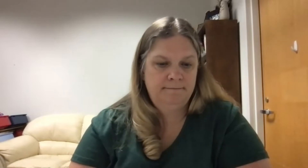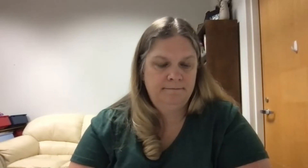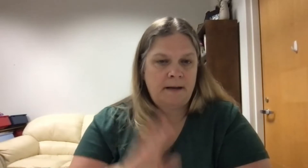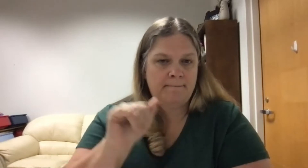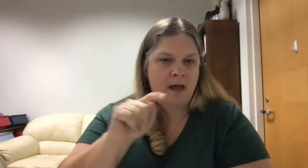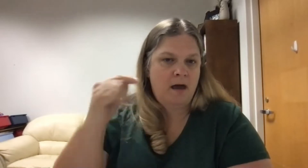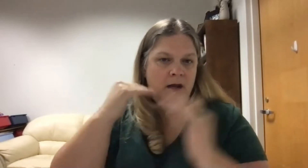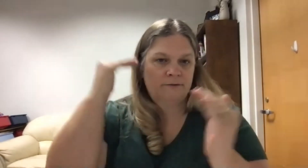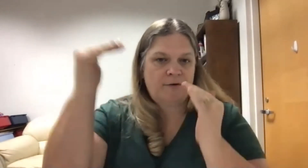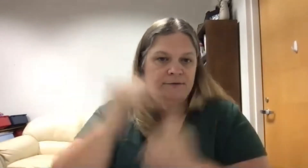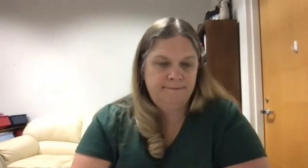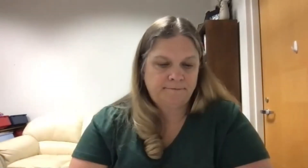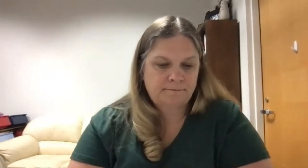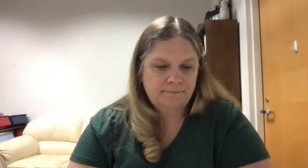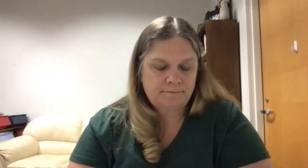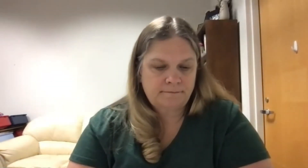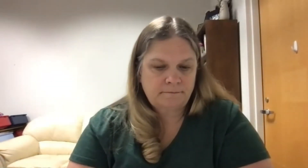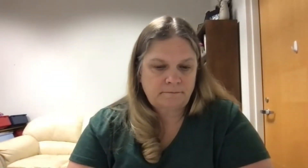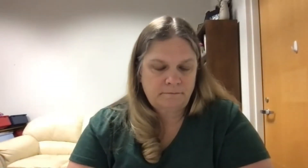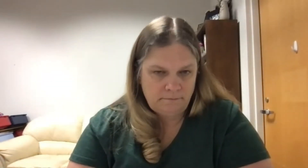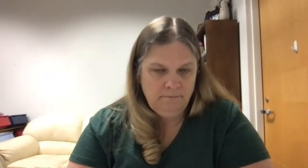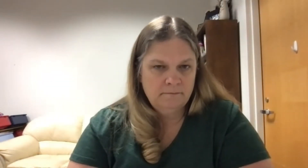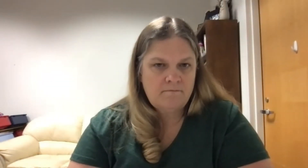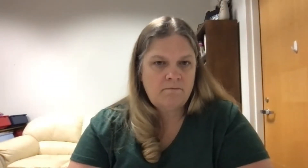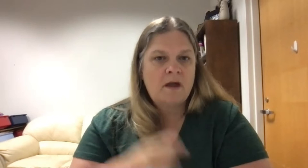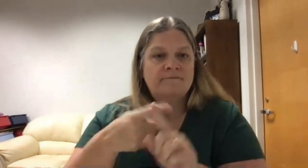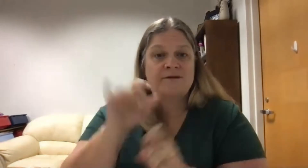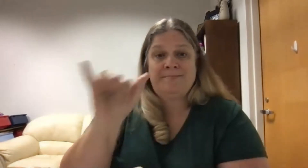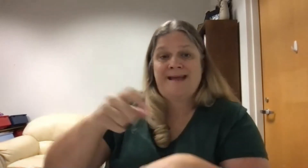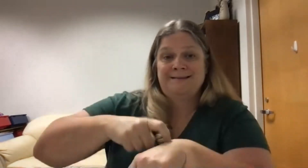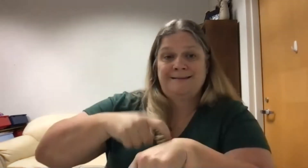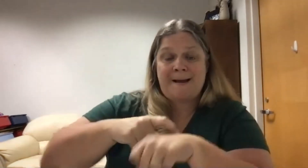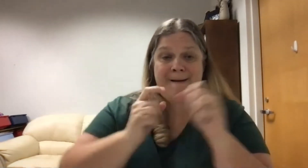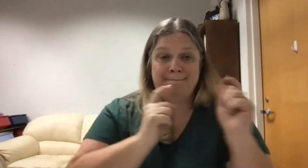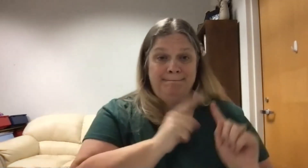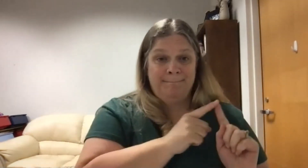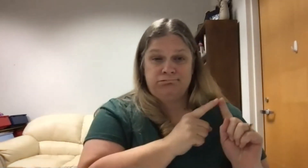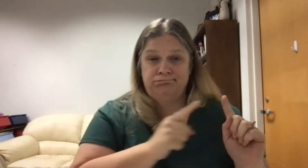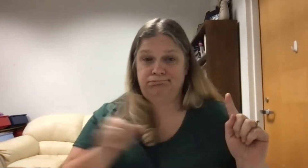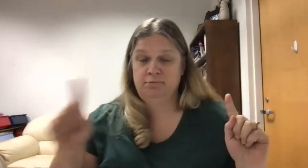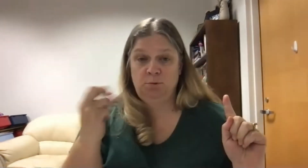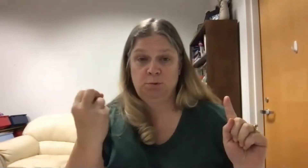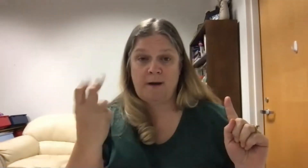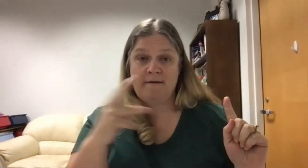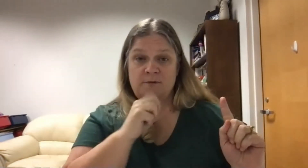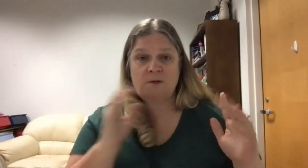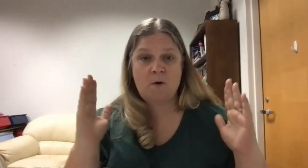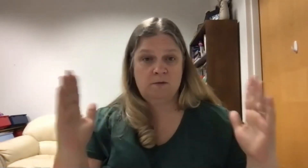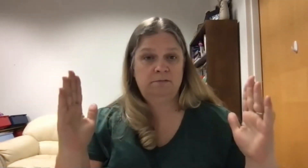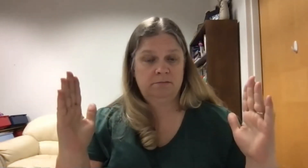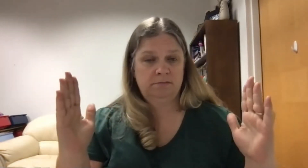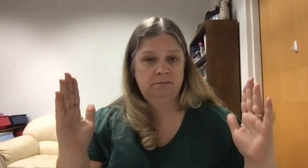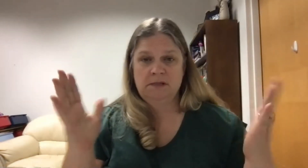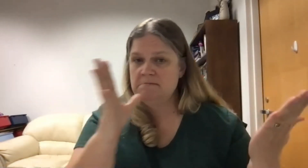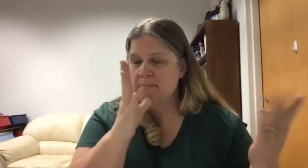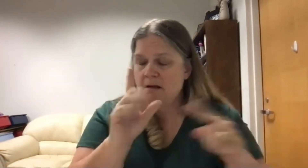was sodomized by an adult. And then from that time going